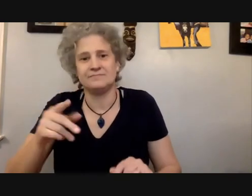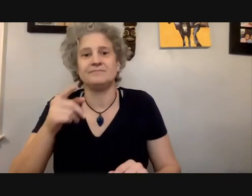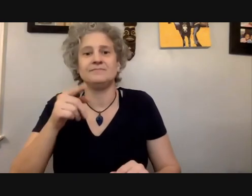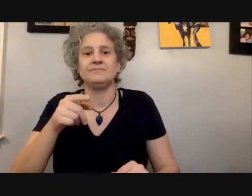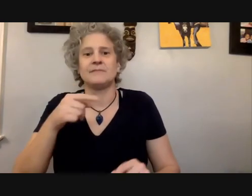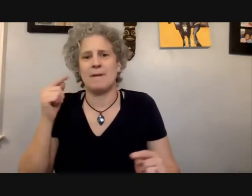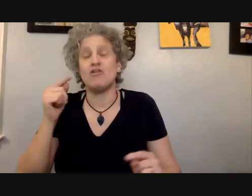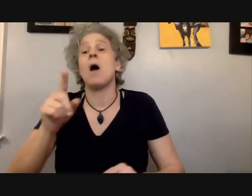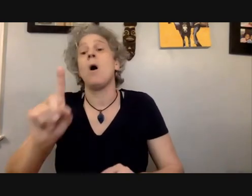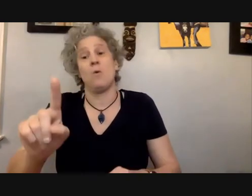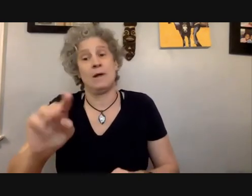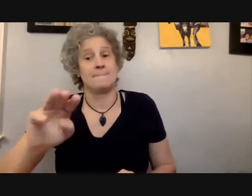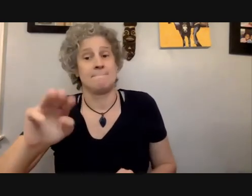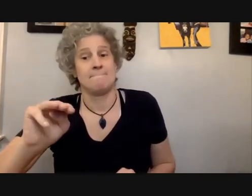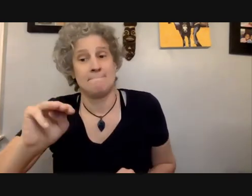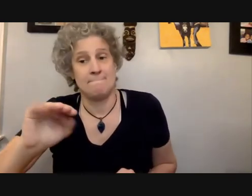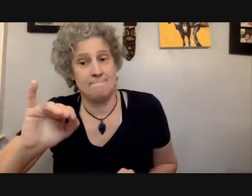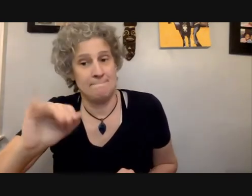too.